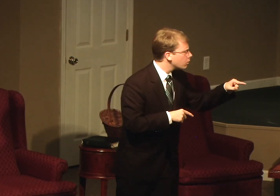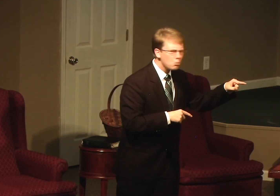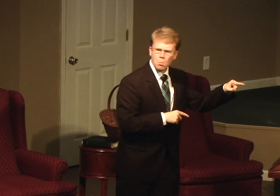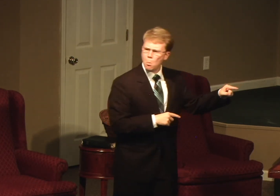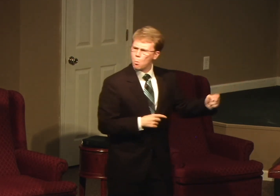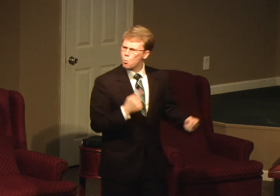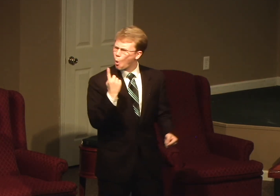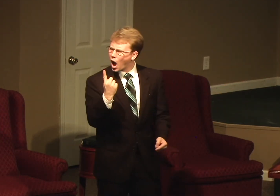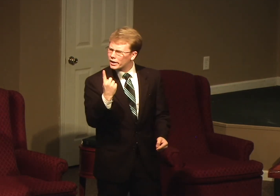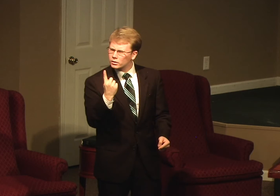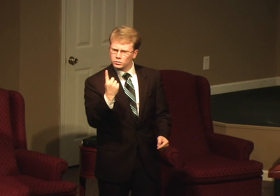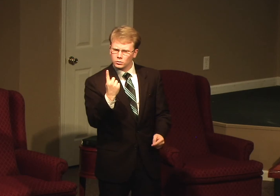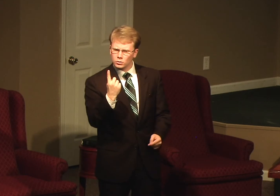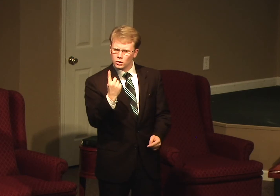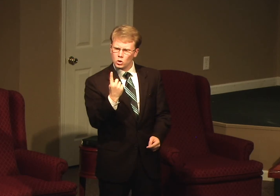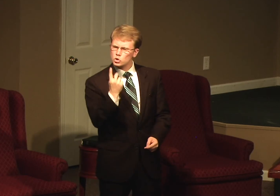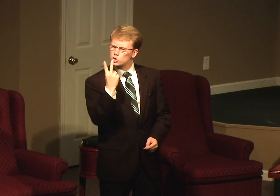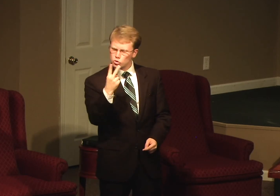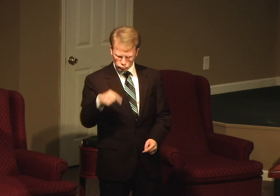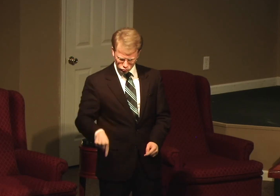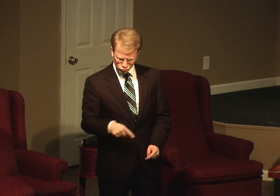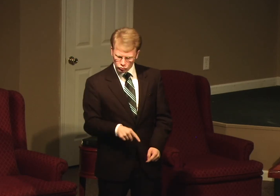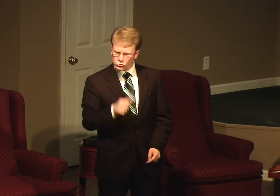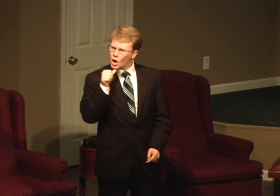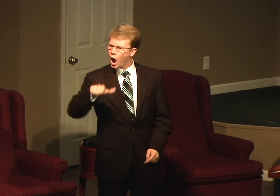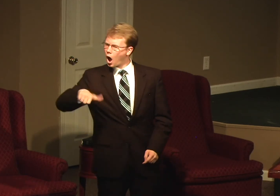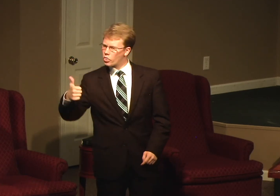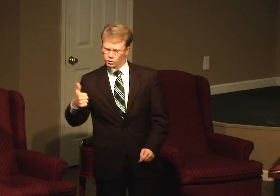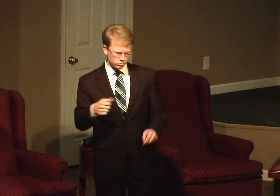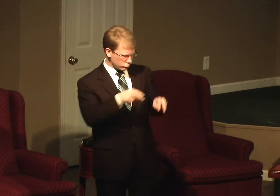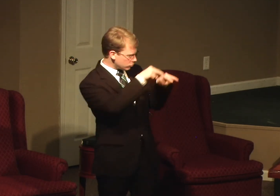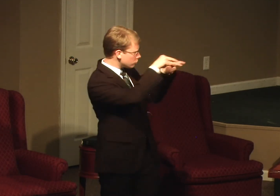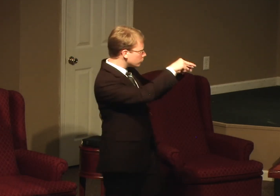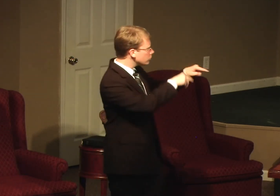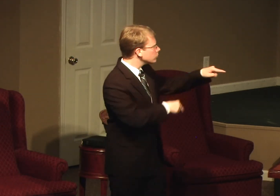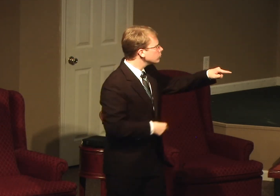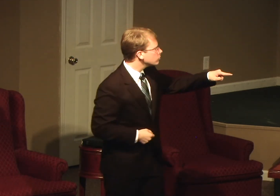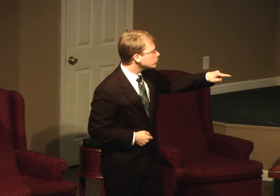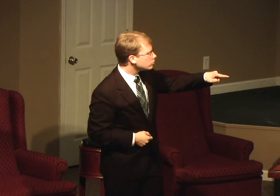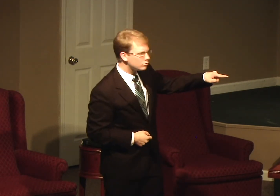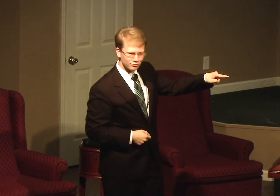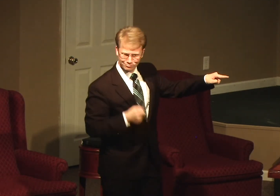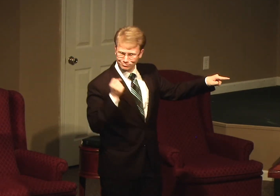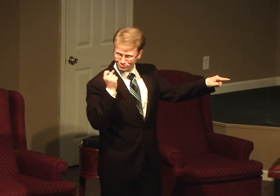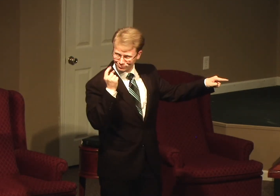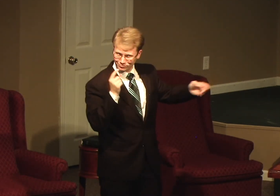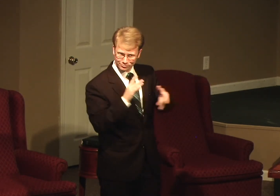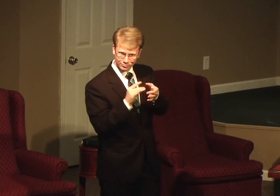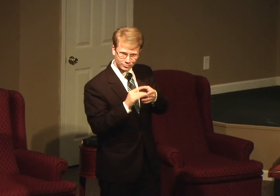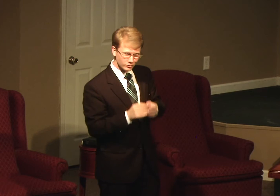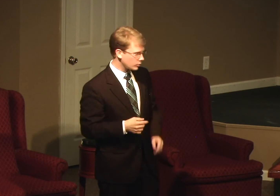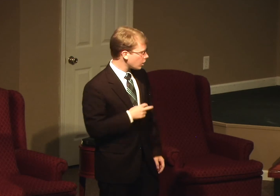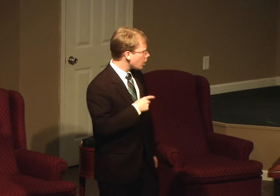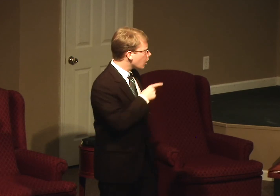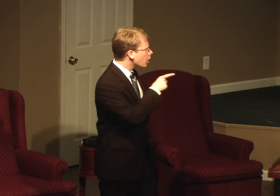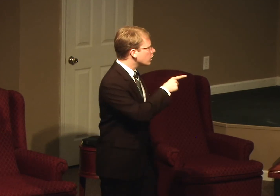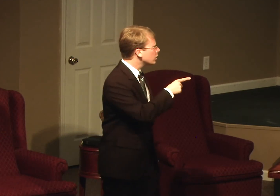two footprints, good. But there's a little more place down there where I don't see two footprints anymore. I don't. I just see